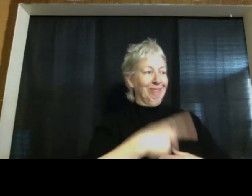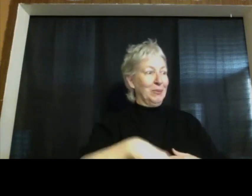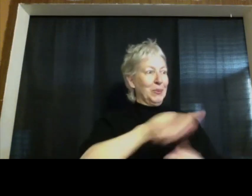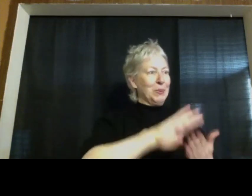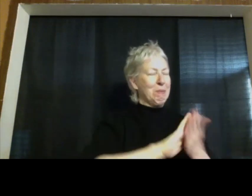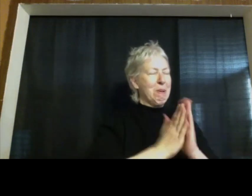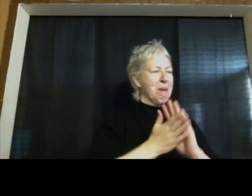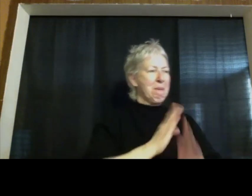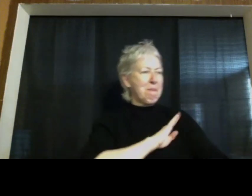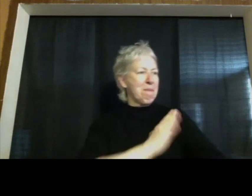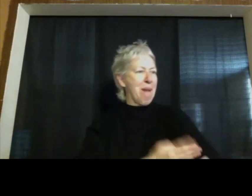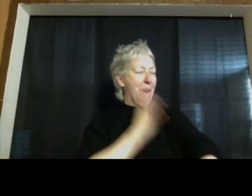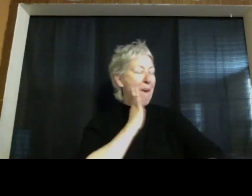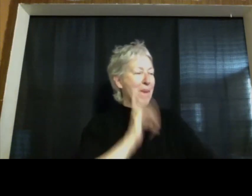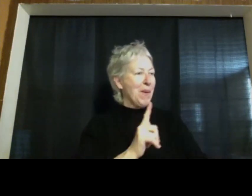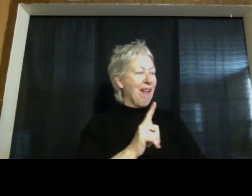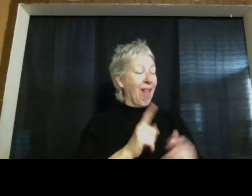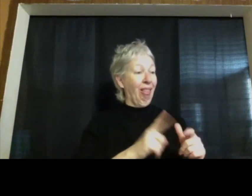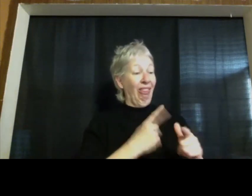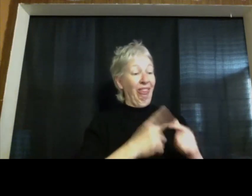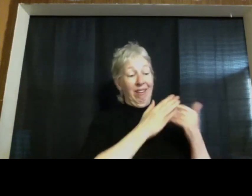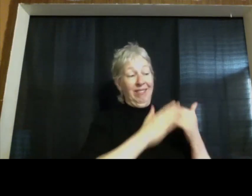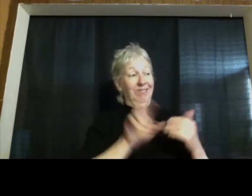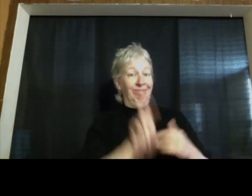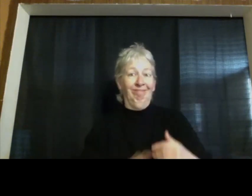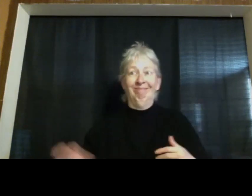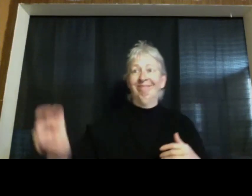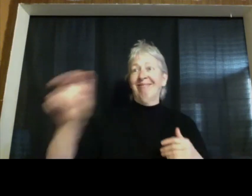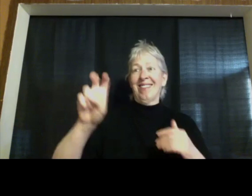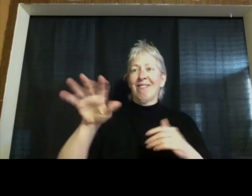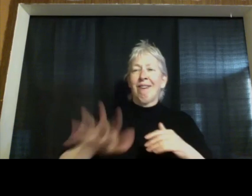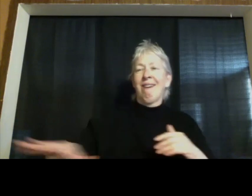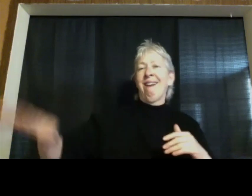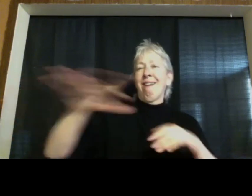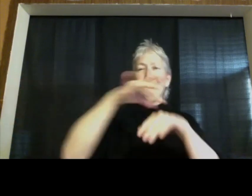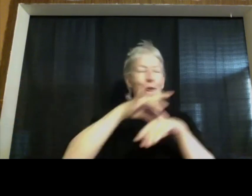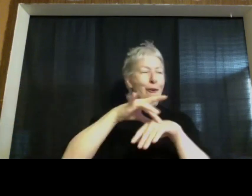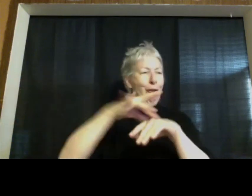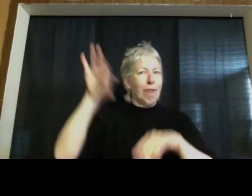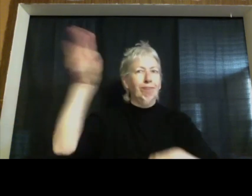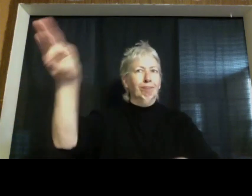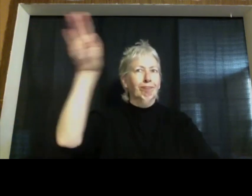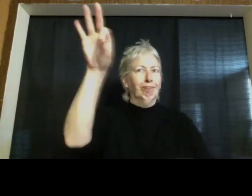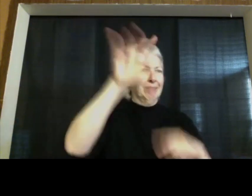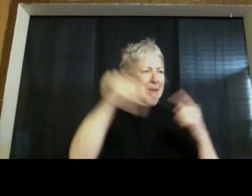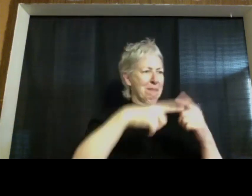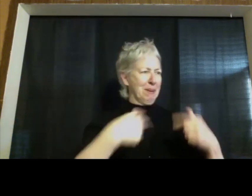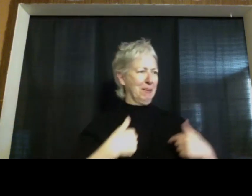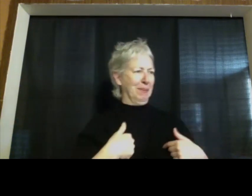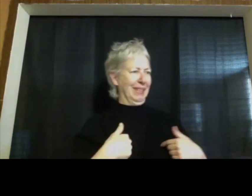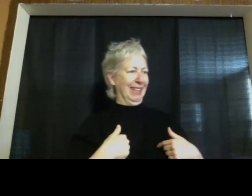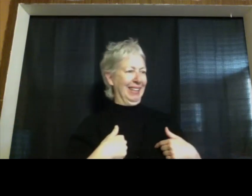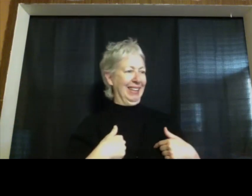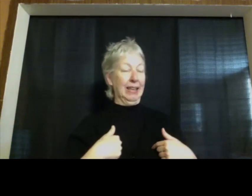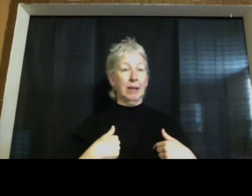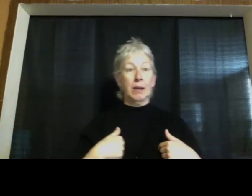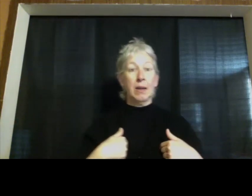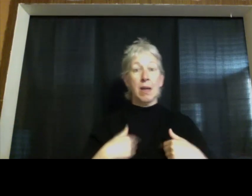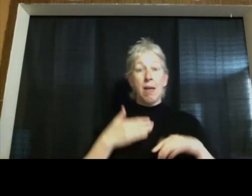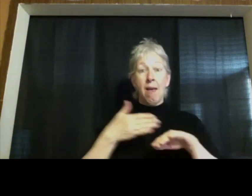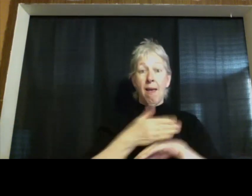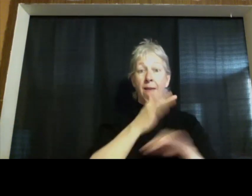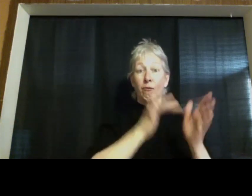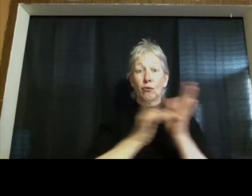Jerusalem, in all Judea and Samaria, and to the ends of the earth." When he had said this, as they